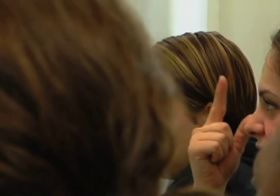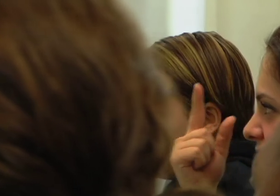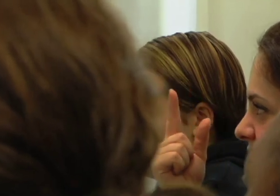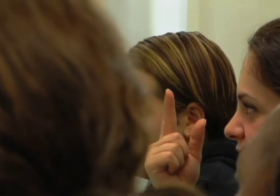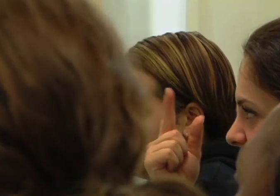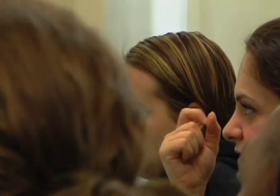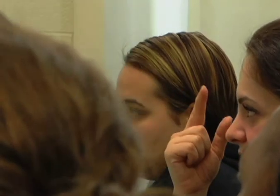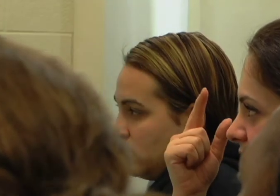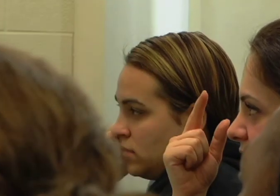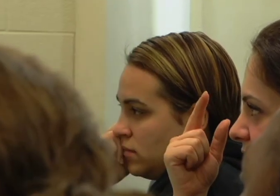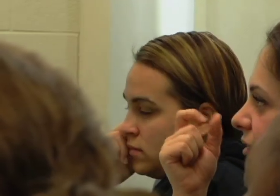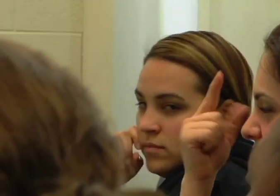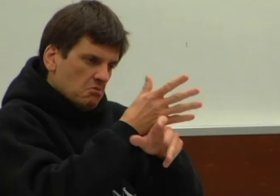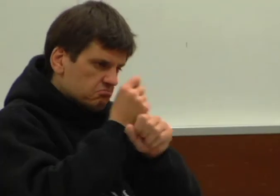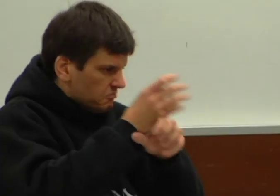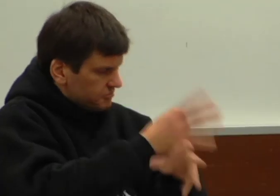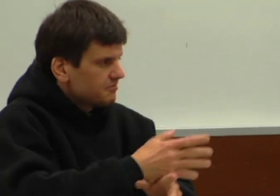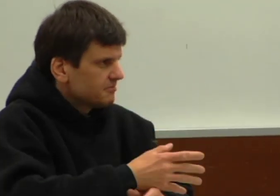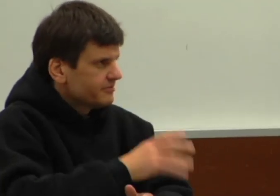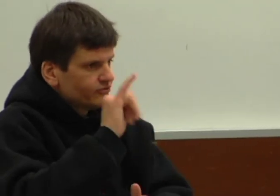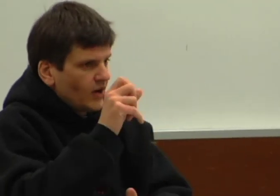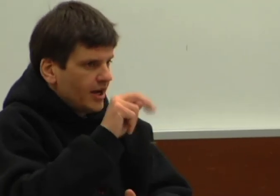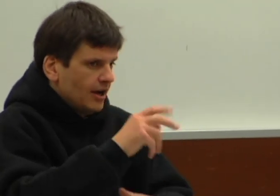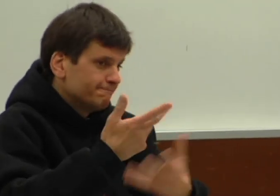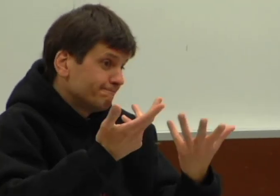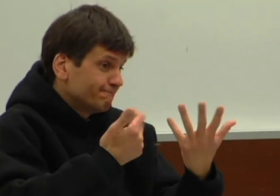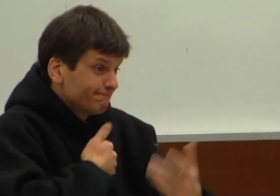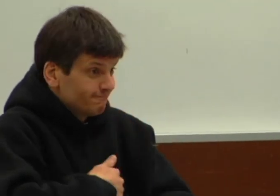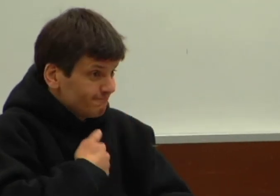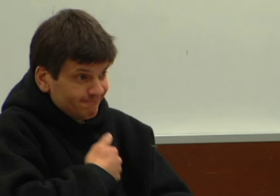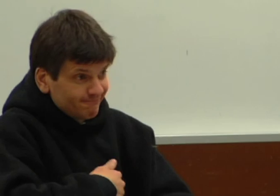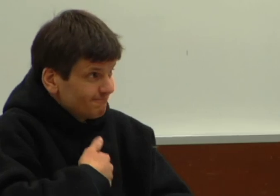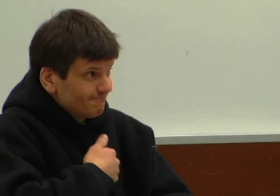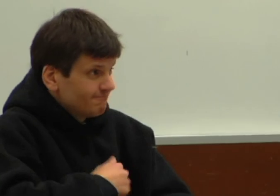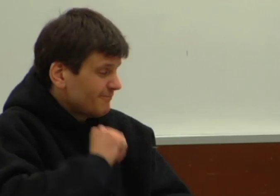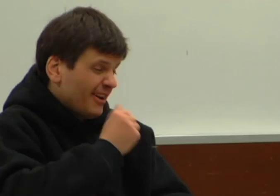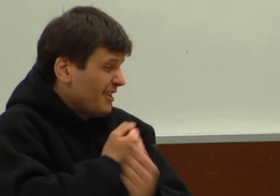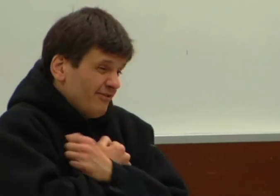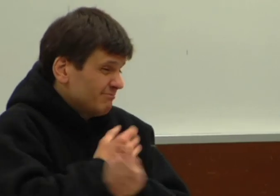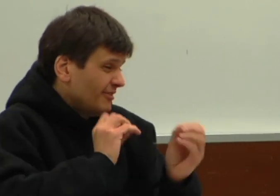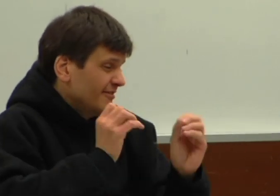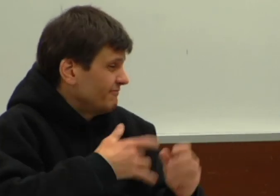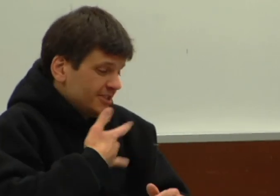So they add, the intervener adds that aspect of making sure the vision is compensated for as